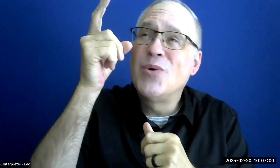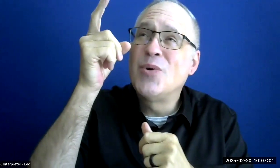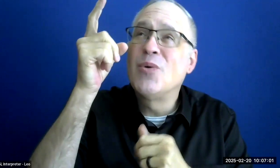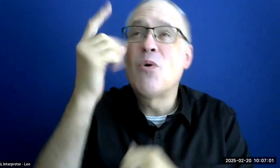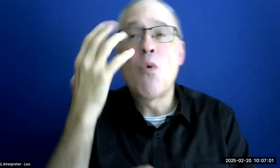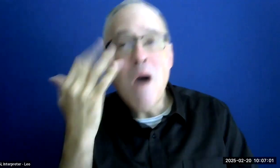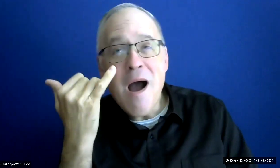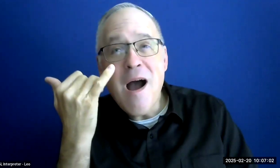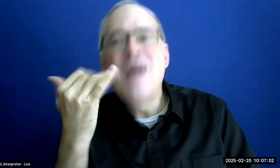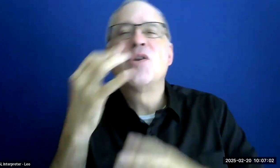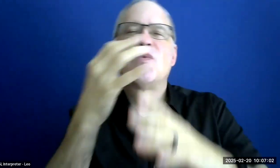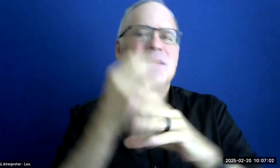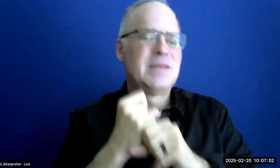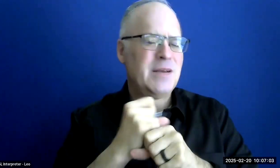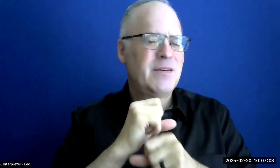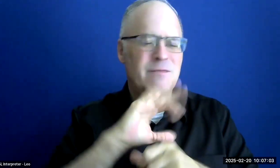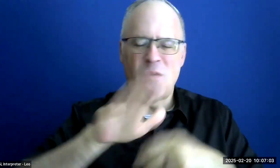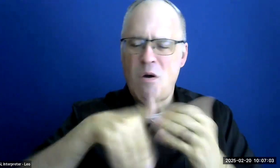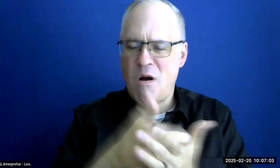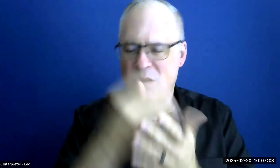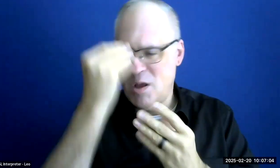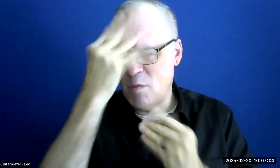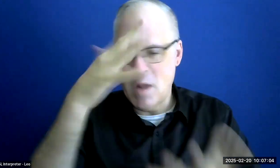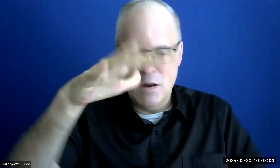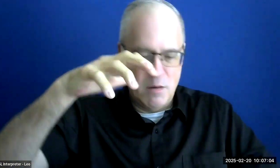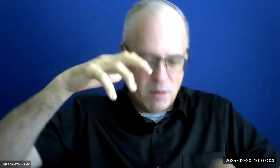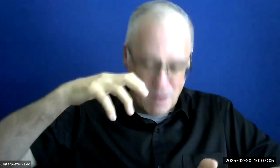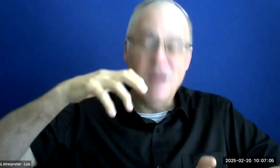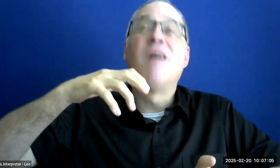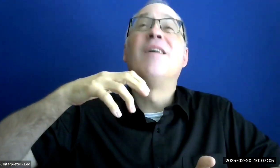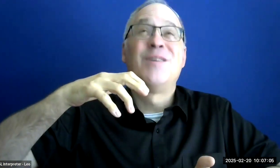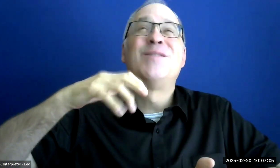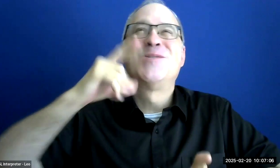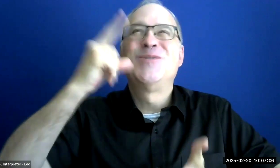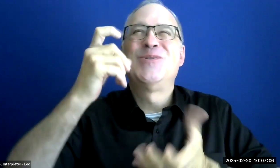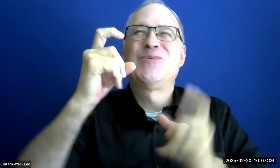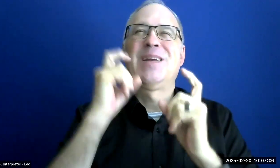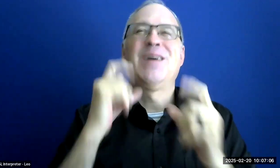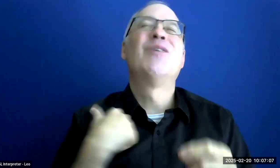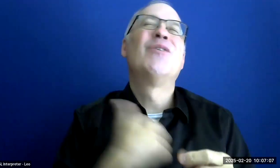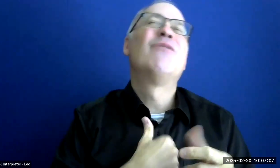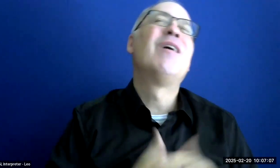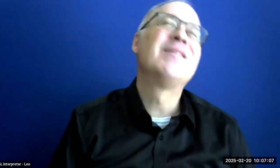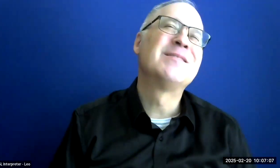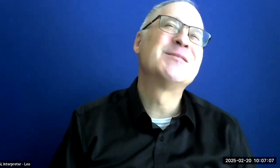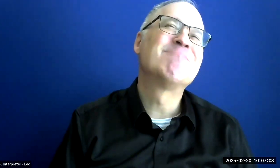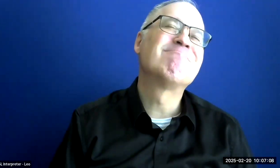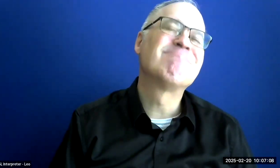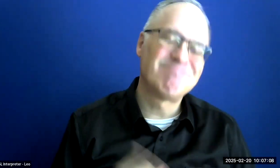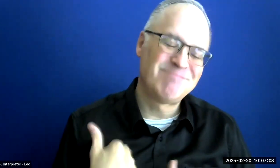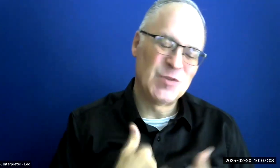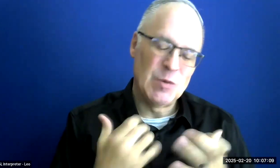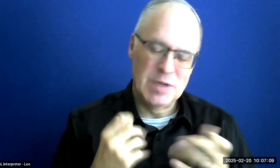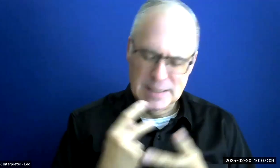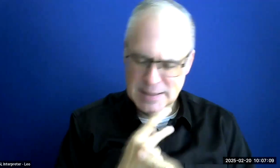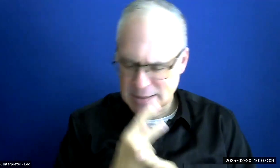today all of the information that you have to give to us, so that we might today begin to discern